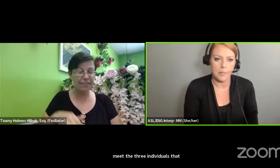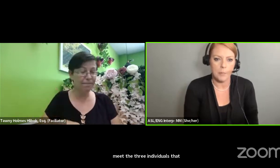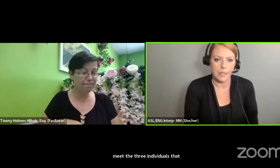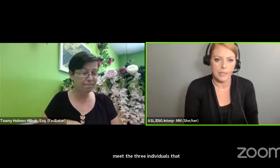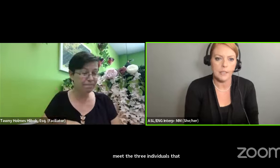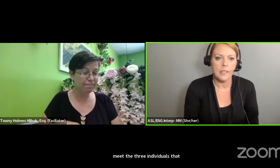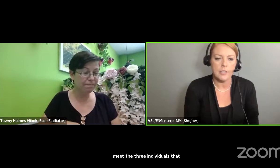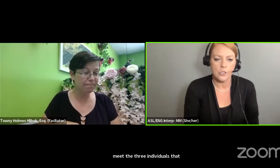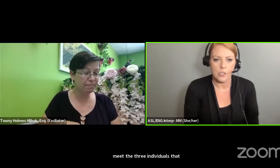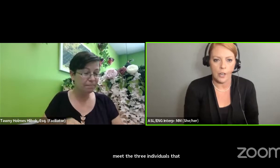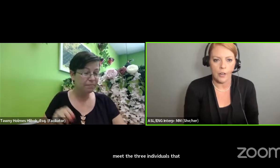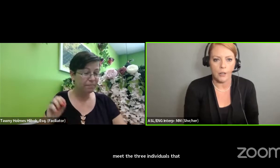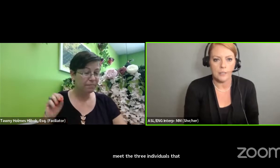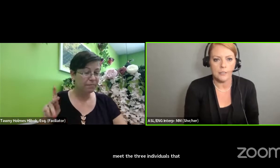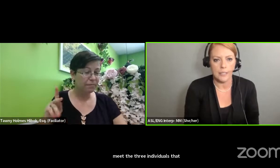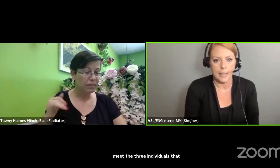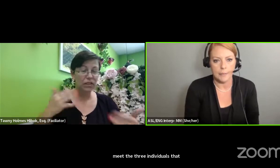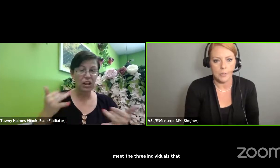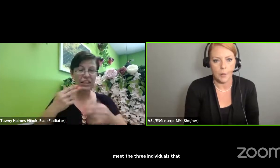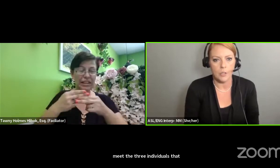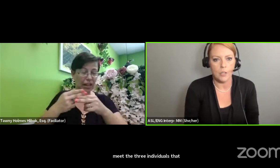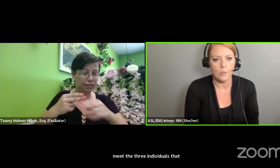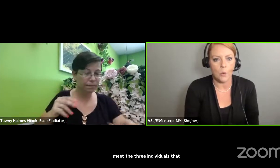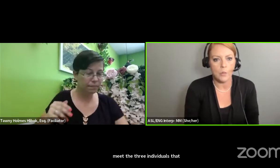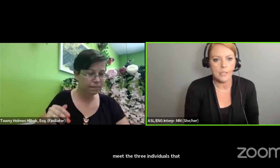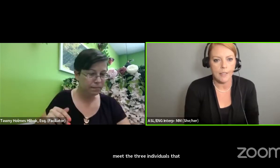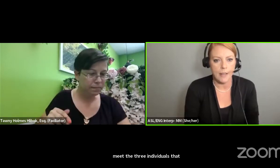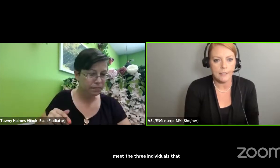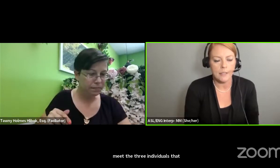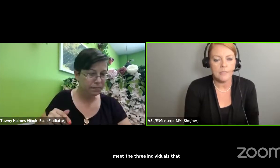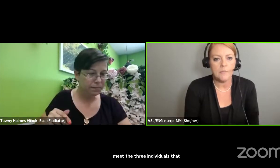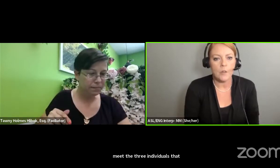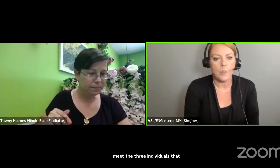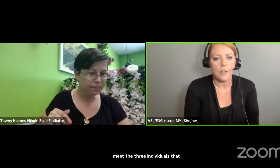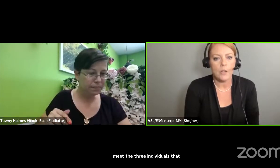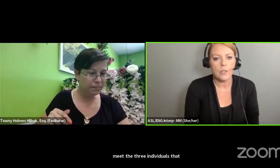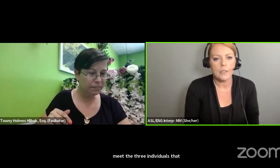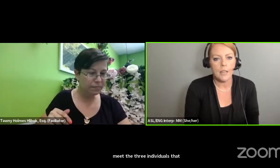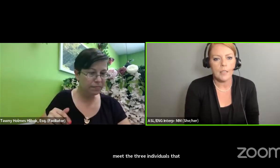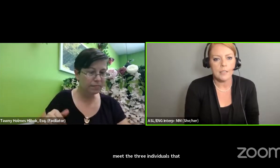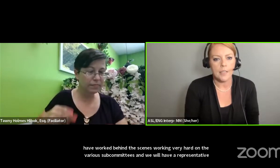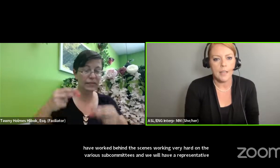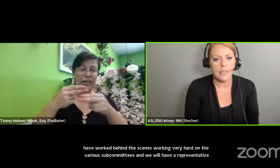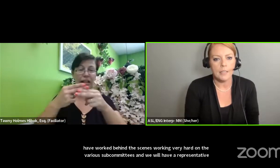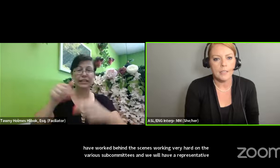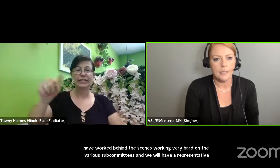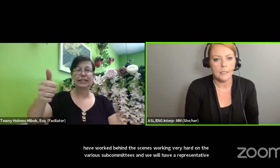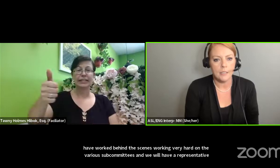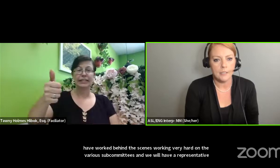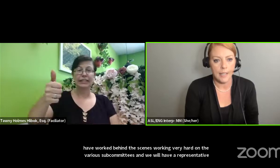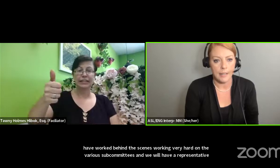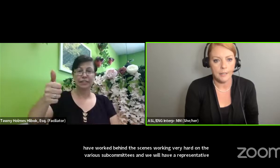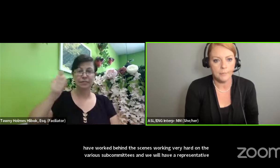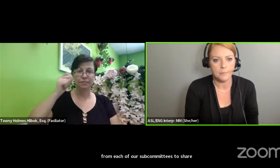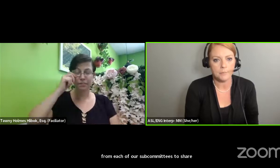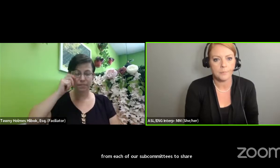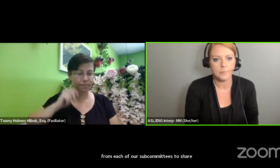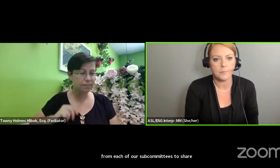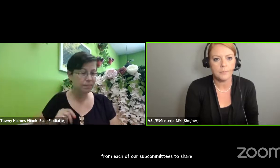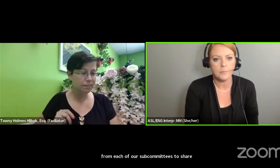of our subcommittees to share out today. So I'm looking forward to that. We are currently on slide